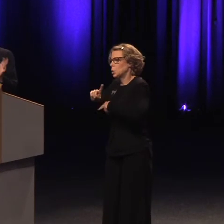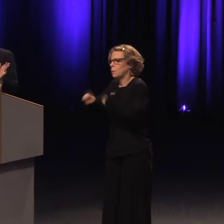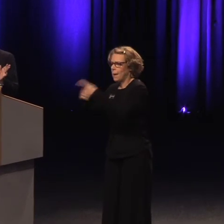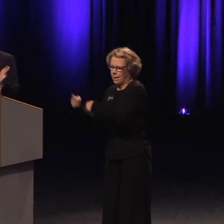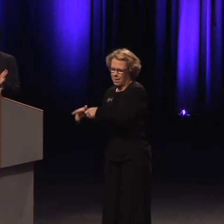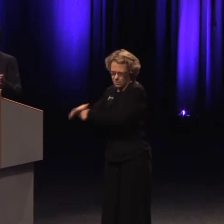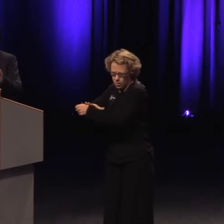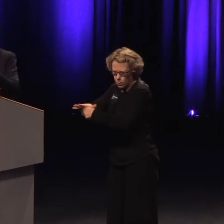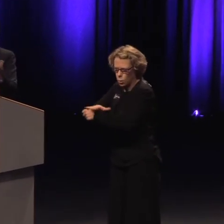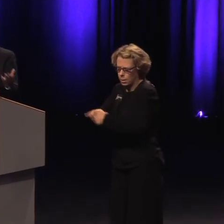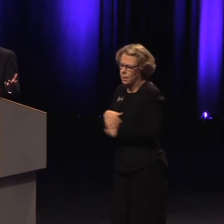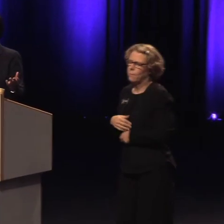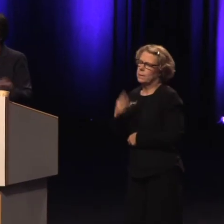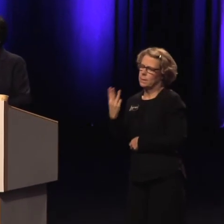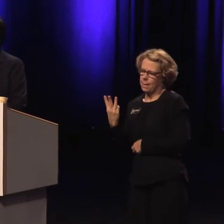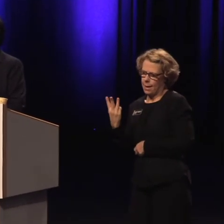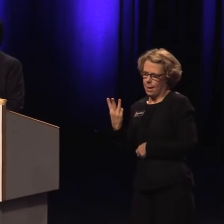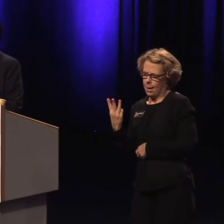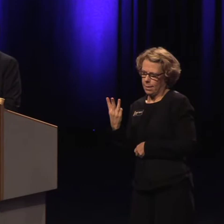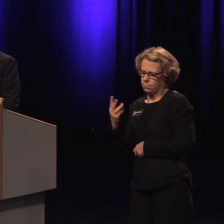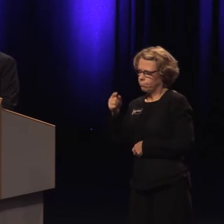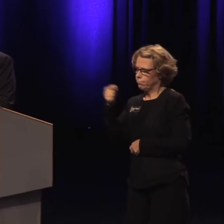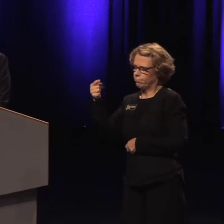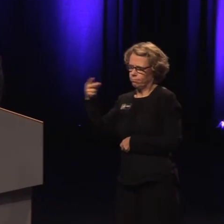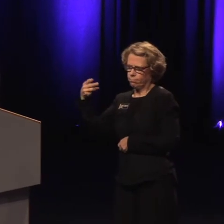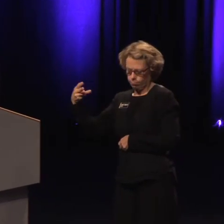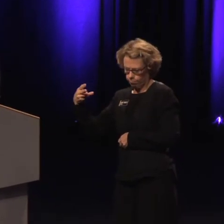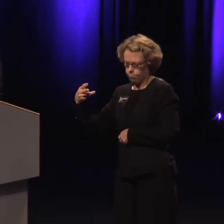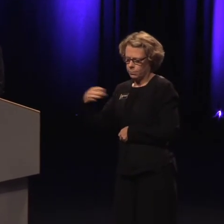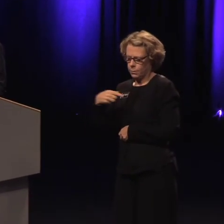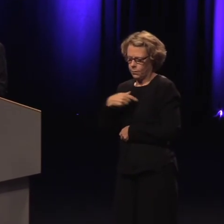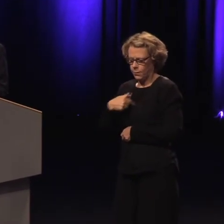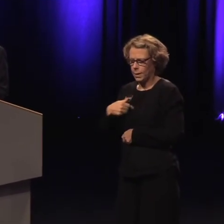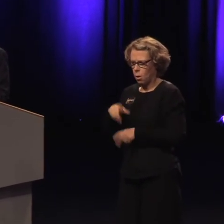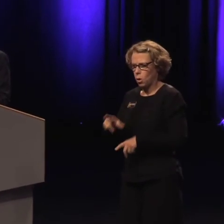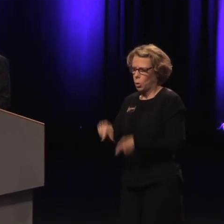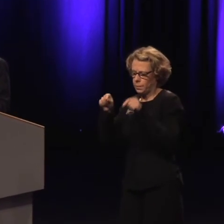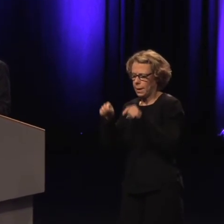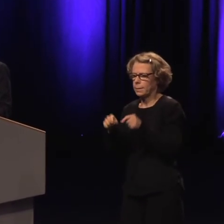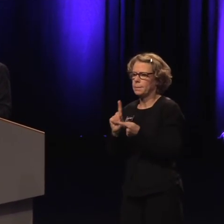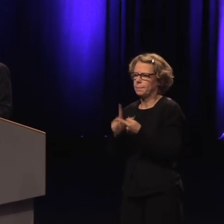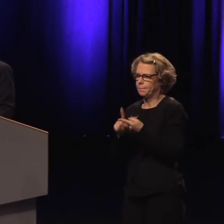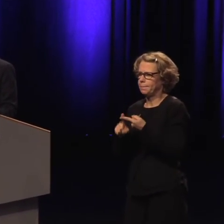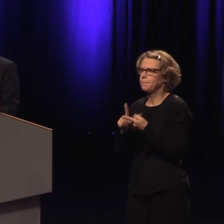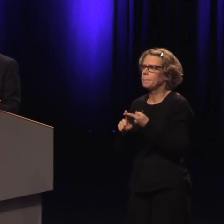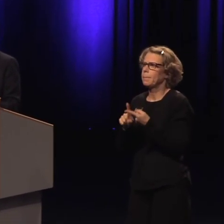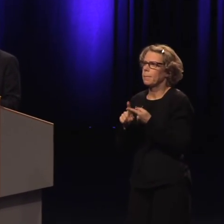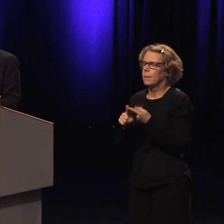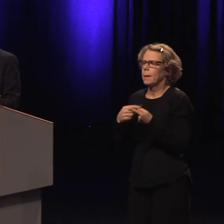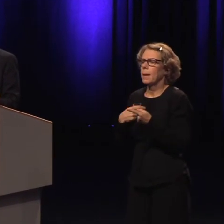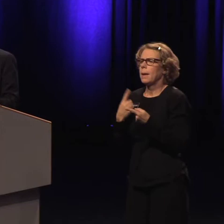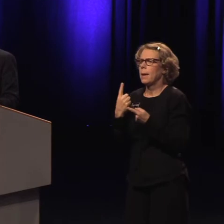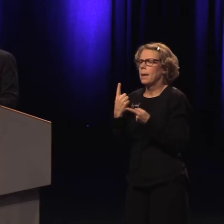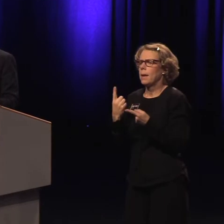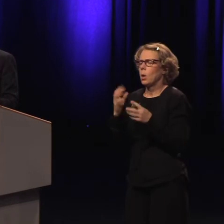three key questions that the organizers identified, and one is, how has the